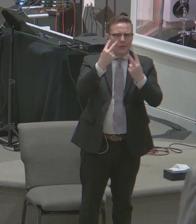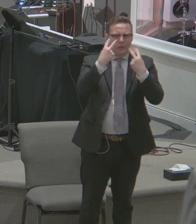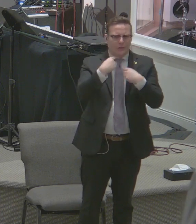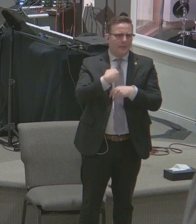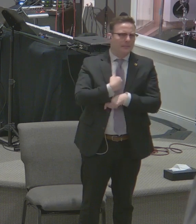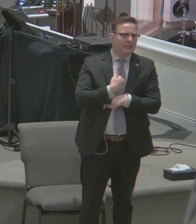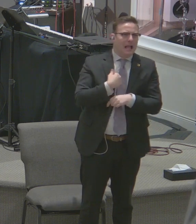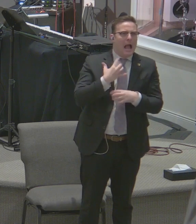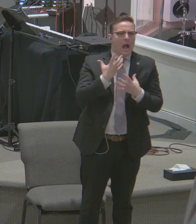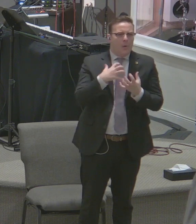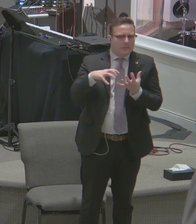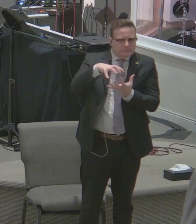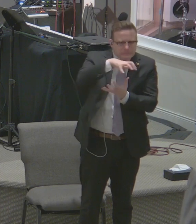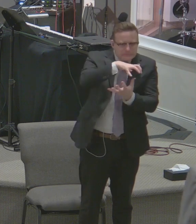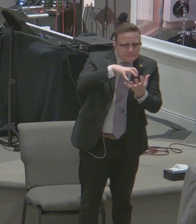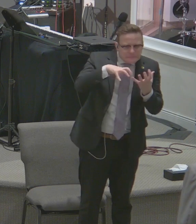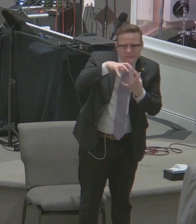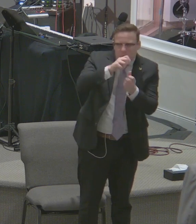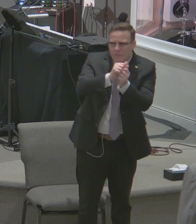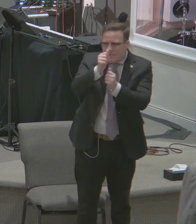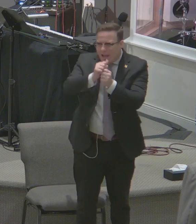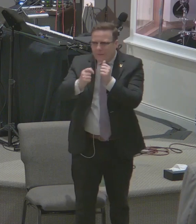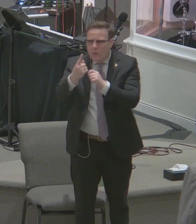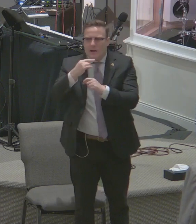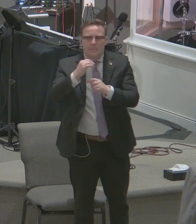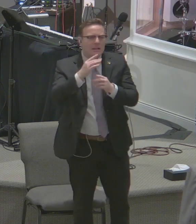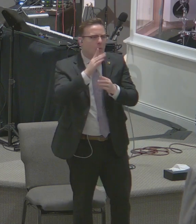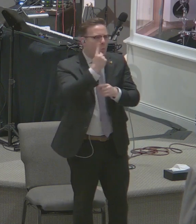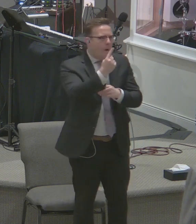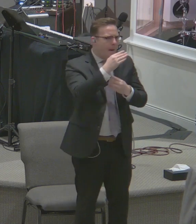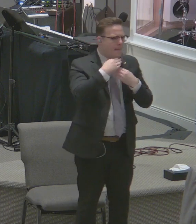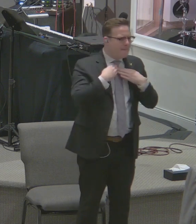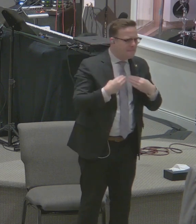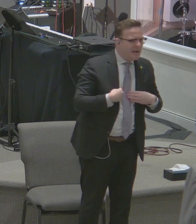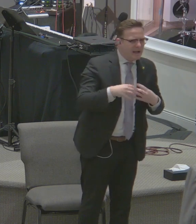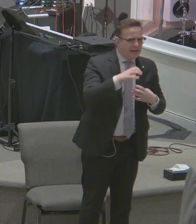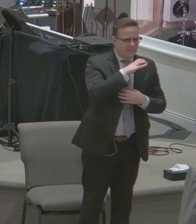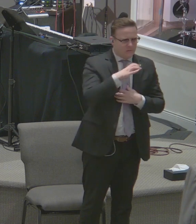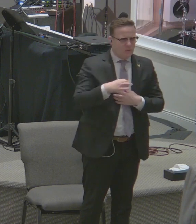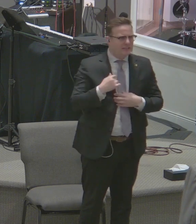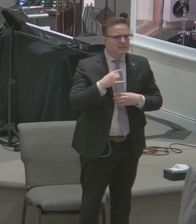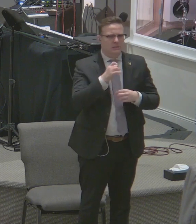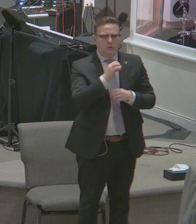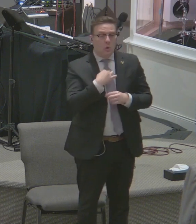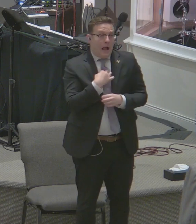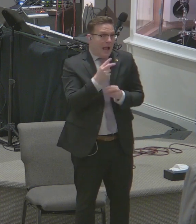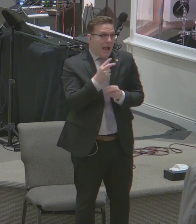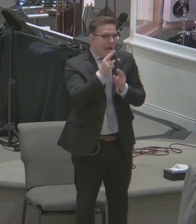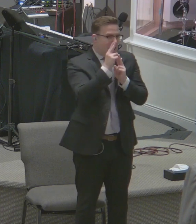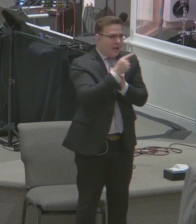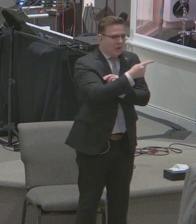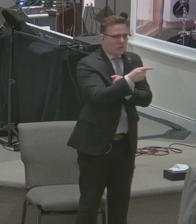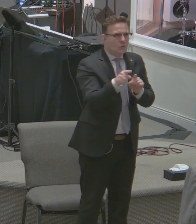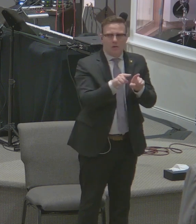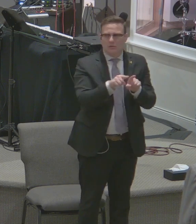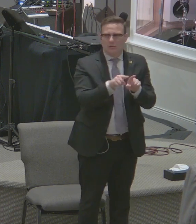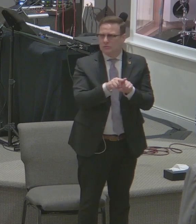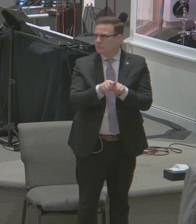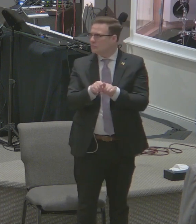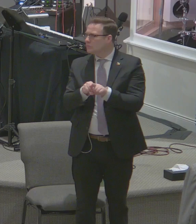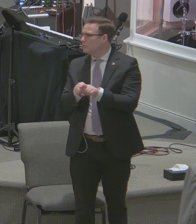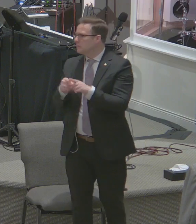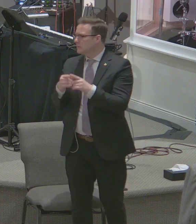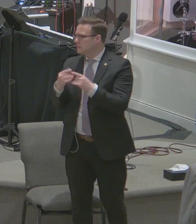I want to be mixed in with the people and be one body that moves together. So I honor you as well. And I think we probably need to pray,